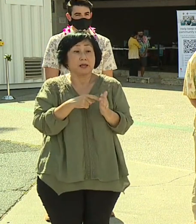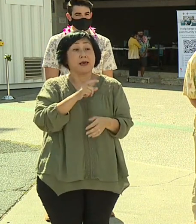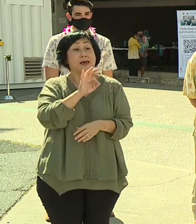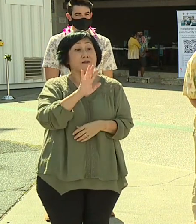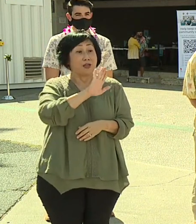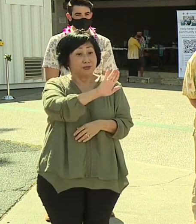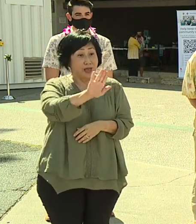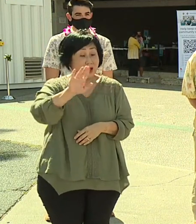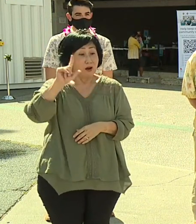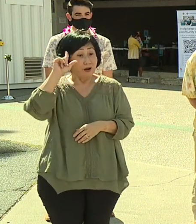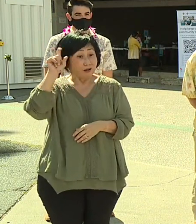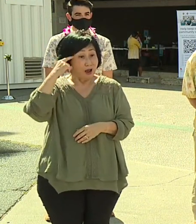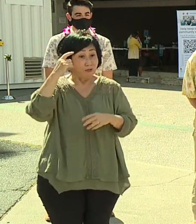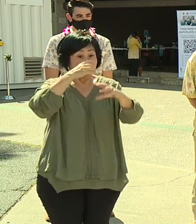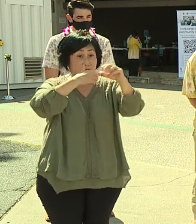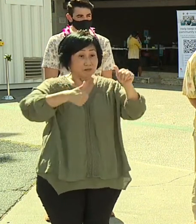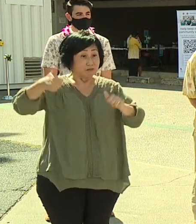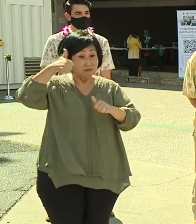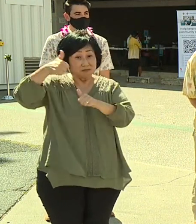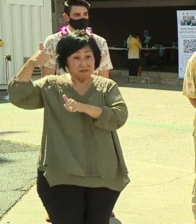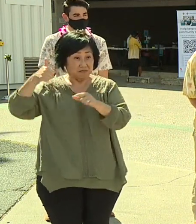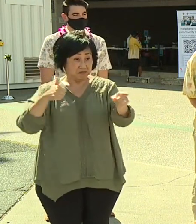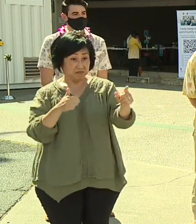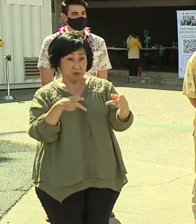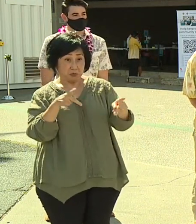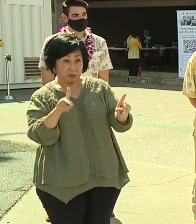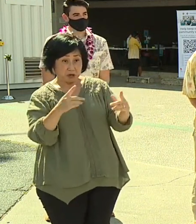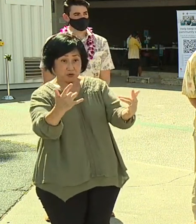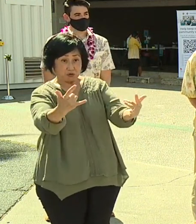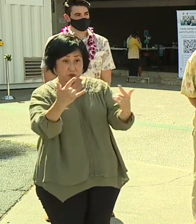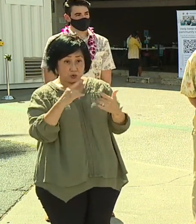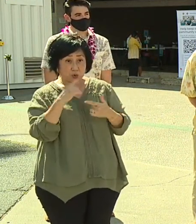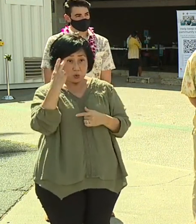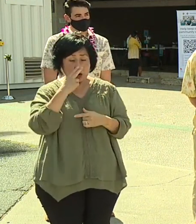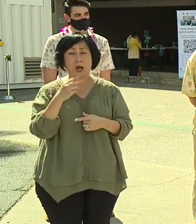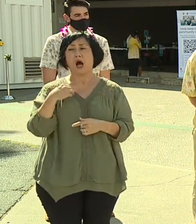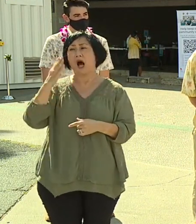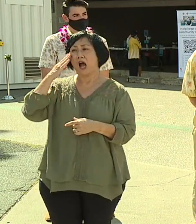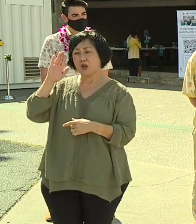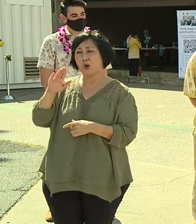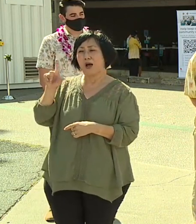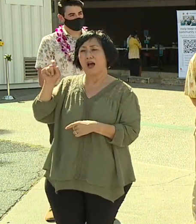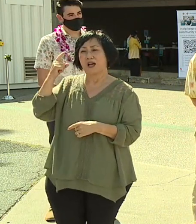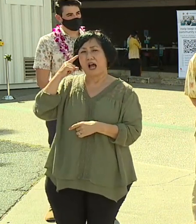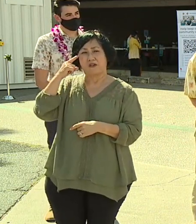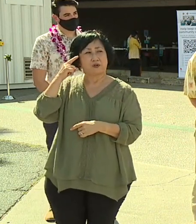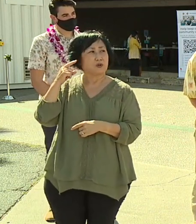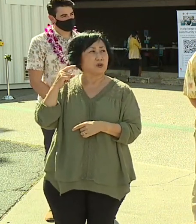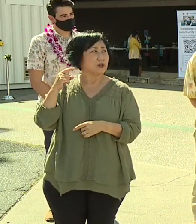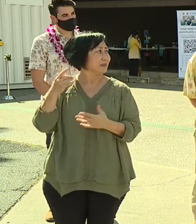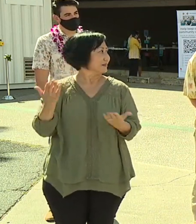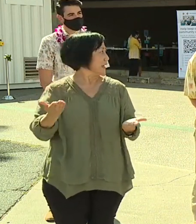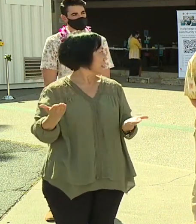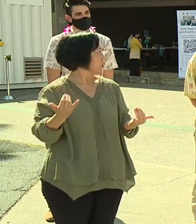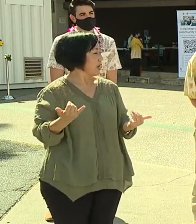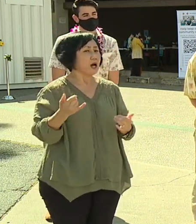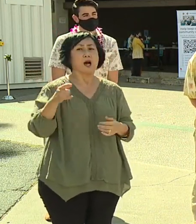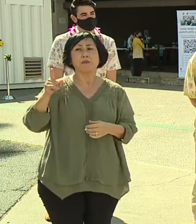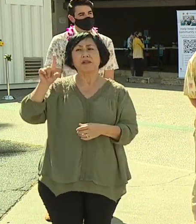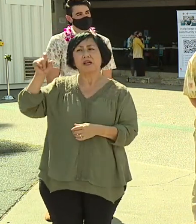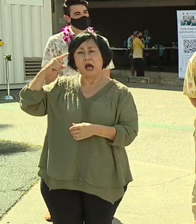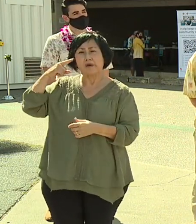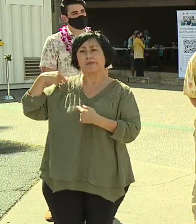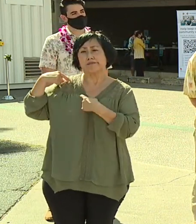to allow people to travel from their countries to Hawaii, and I know the governor, who's not here at this very moment, has been